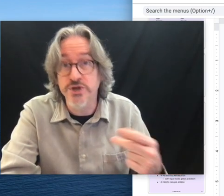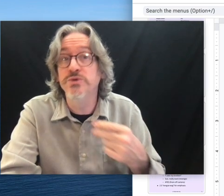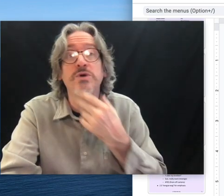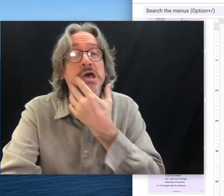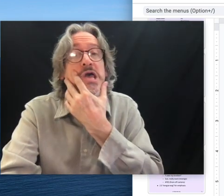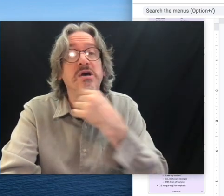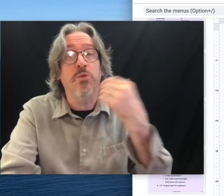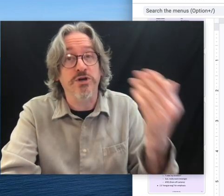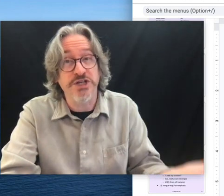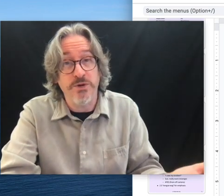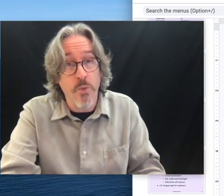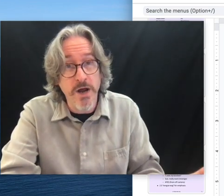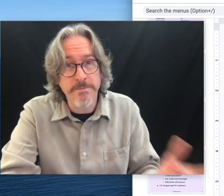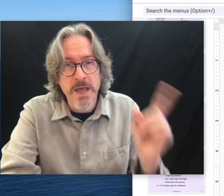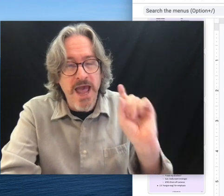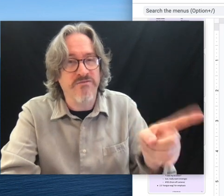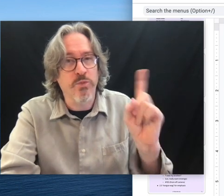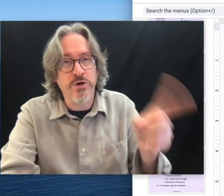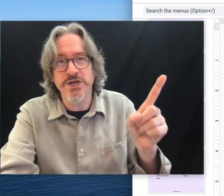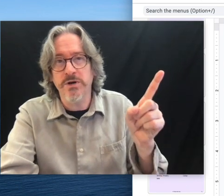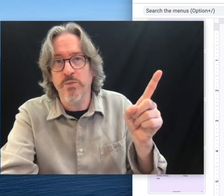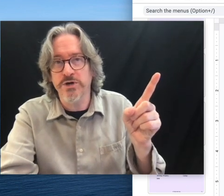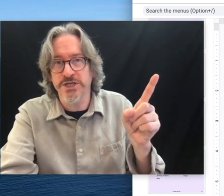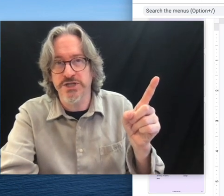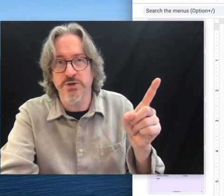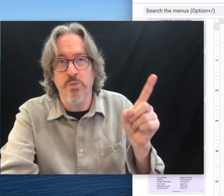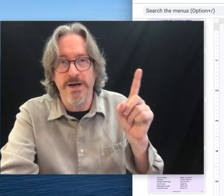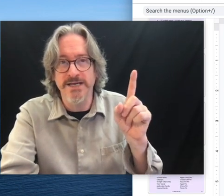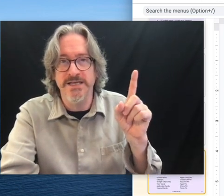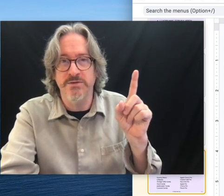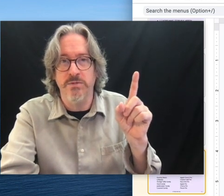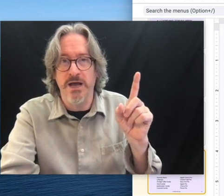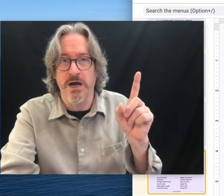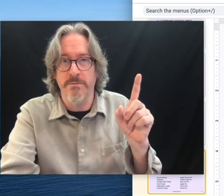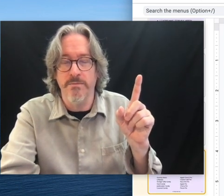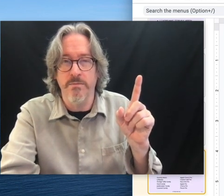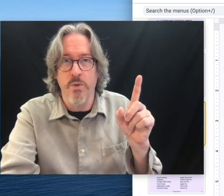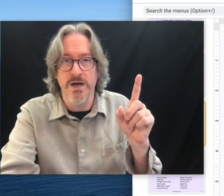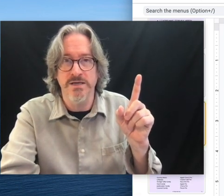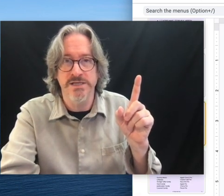starter 2, worksheet 1. And for worksheet 1 and worksheet 2, what I did